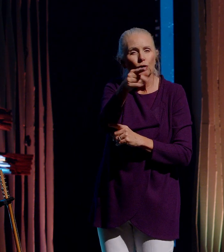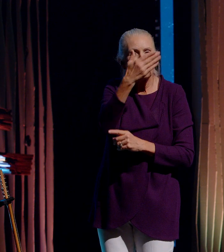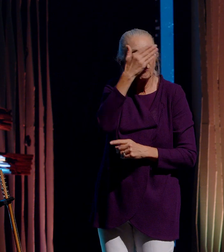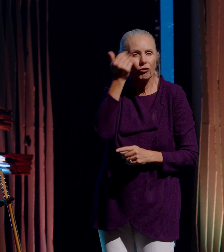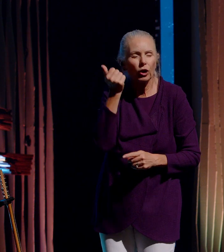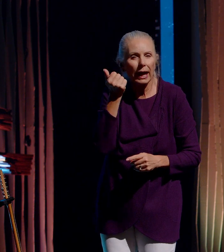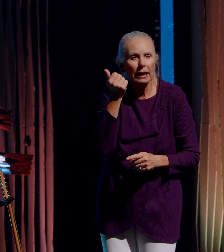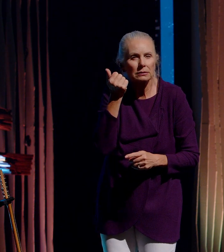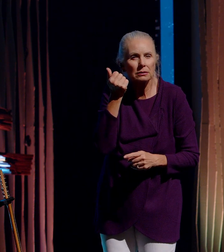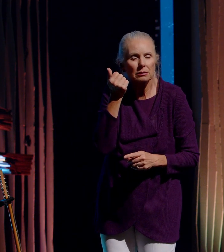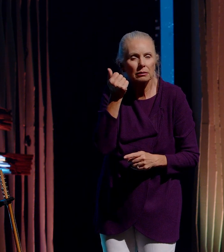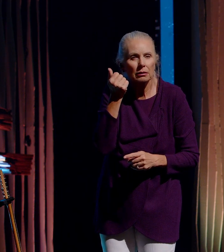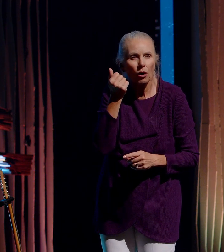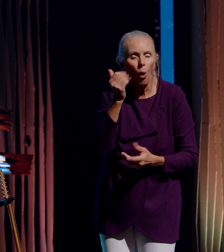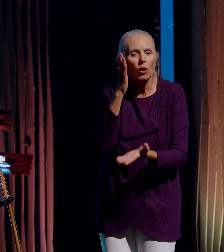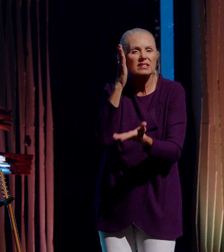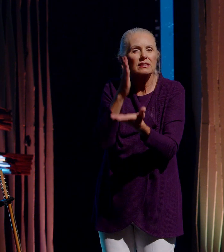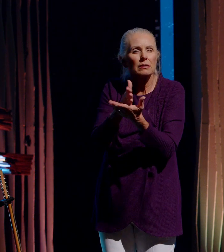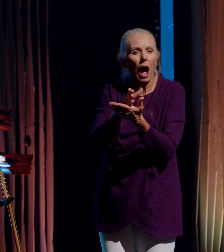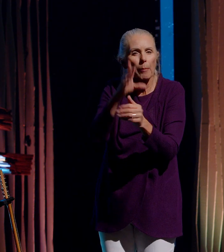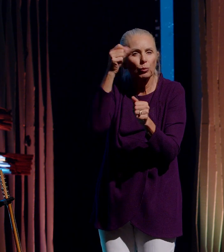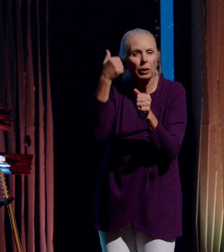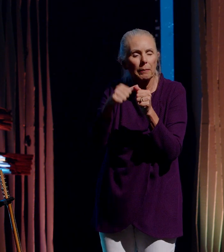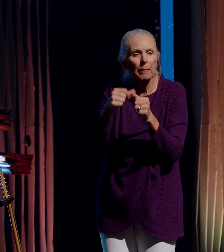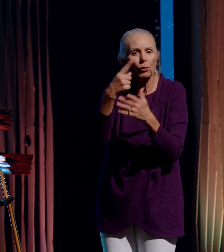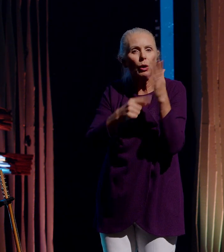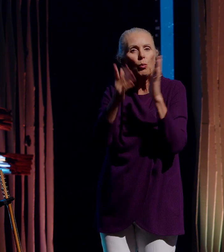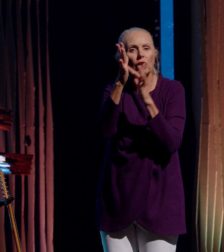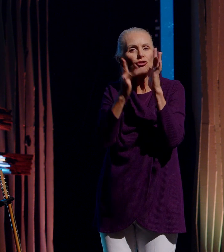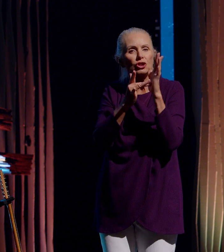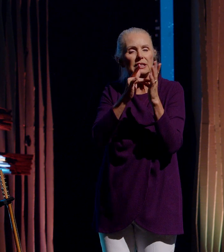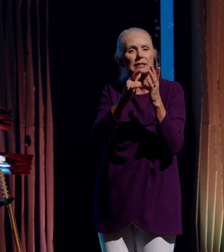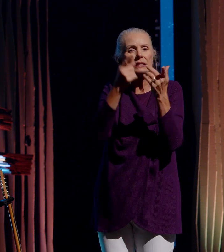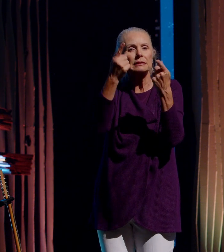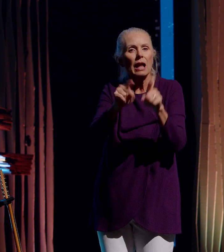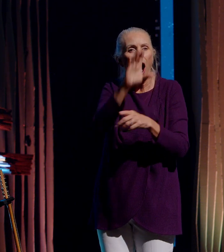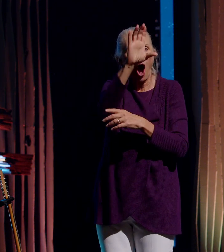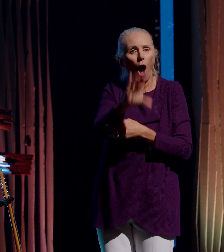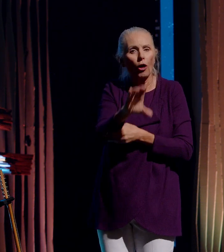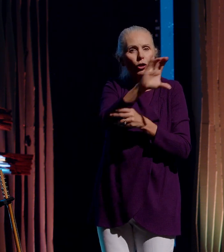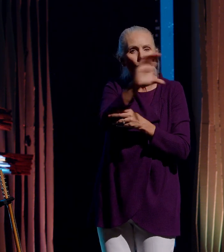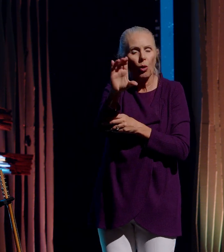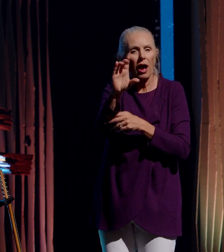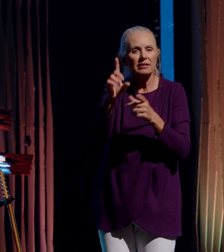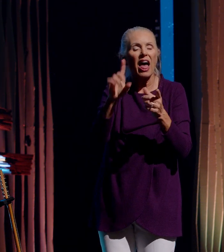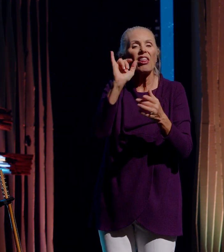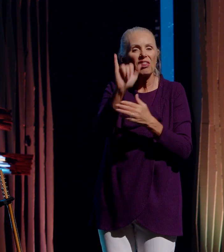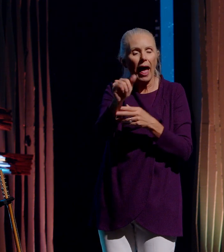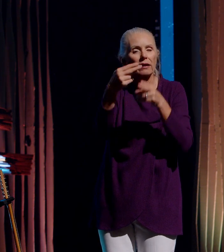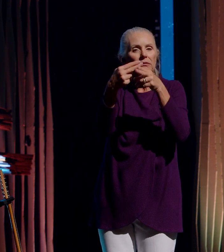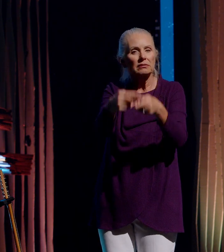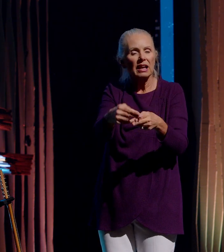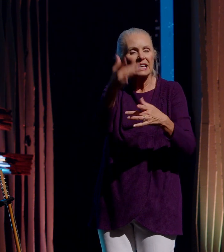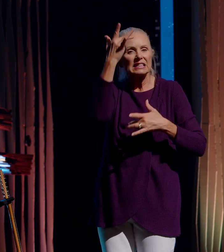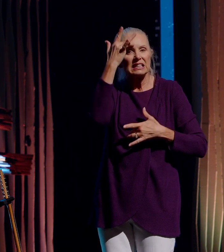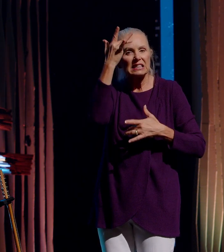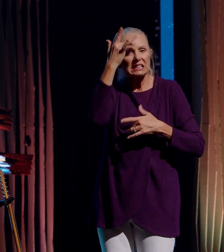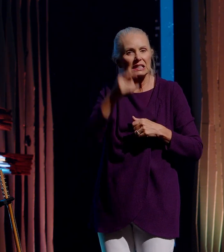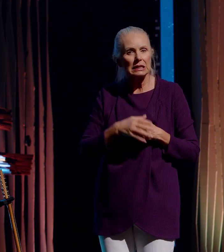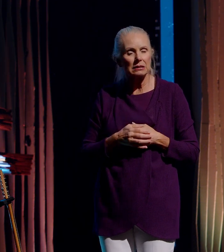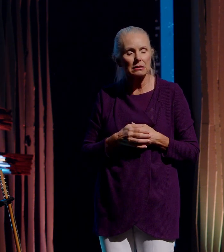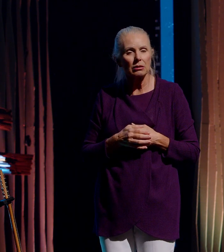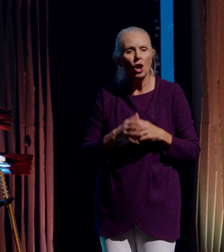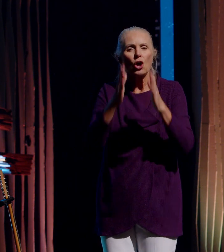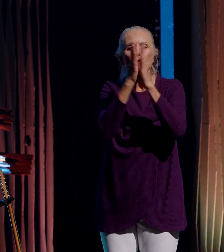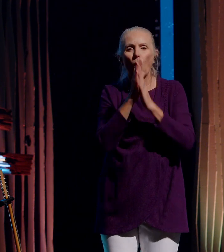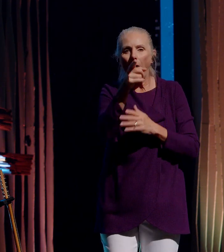that hinders, that stops, that doesn't allow us to walk in the faithfulness of which we know we're called to walk. Here's a